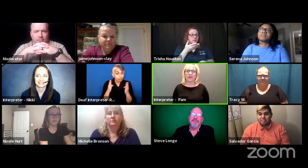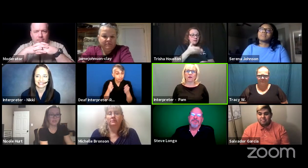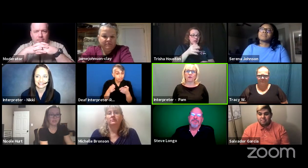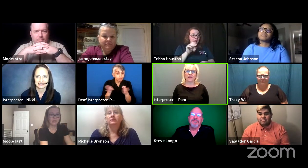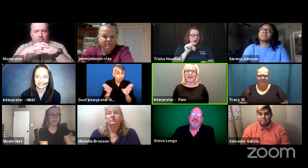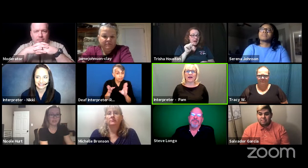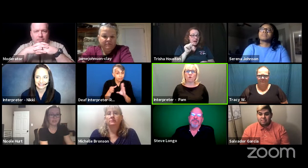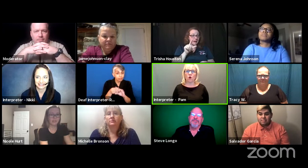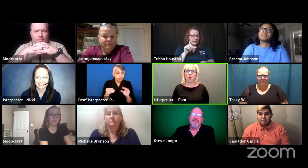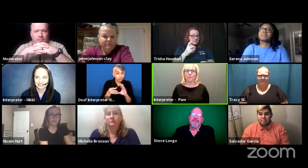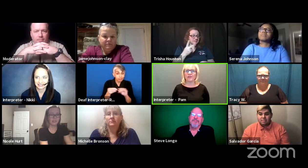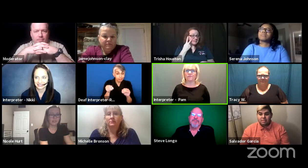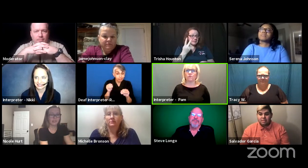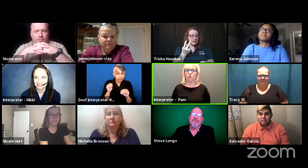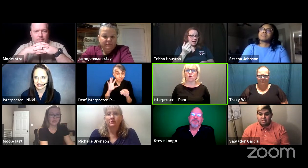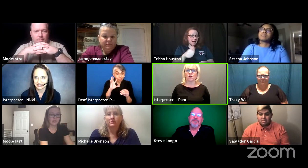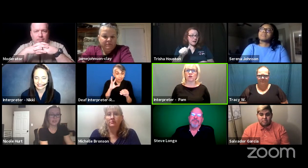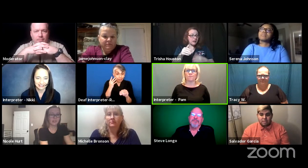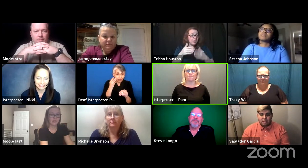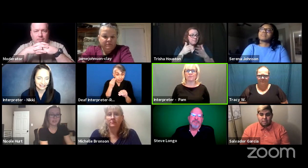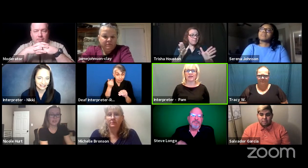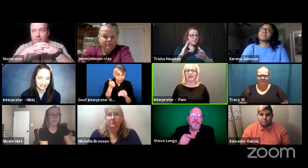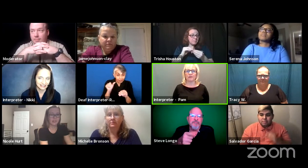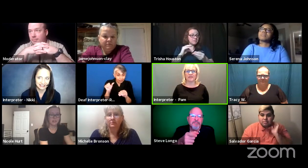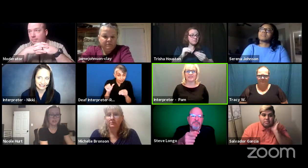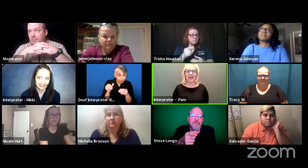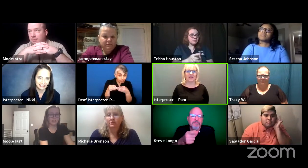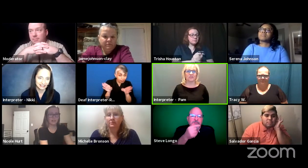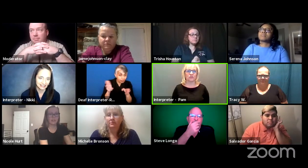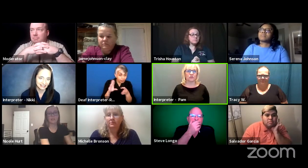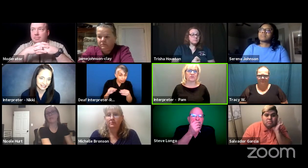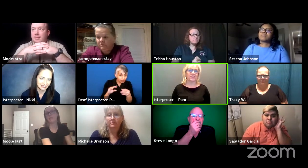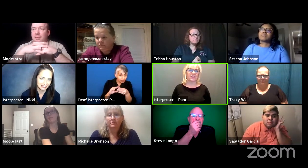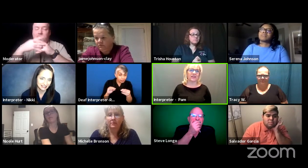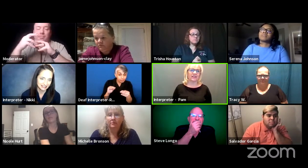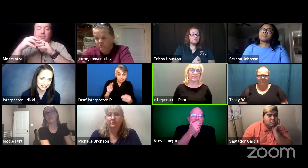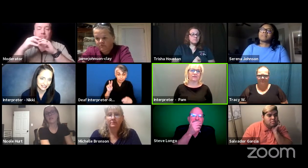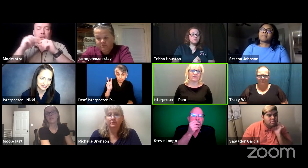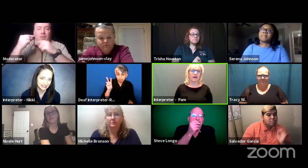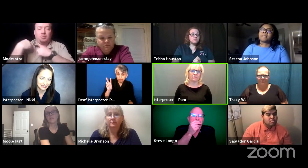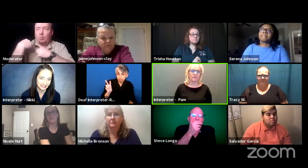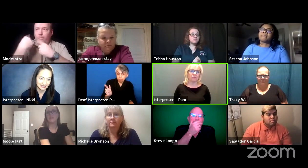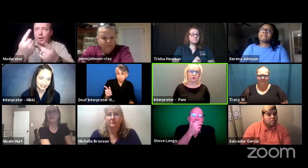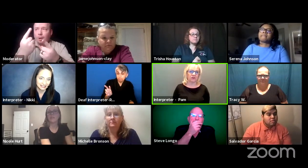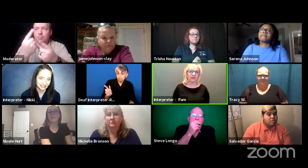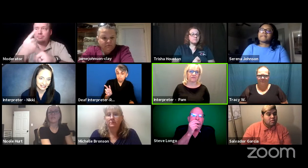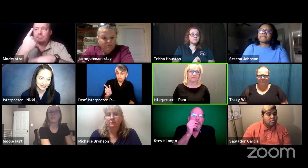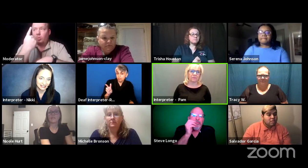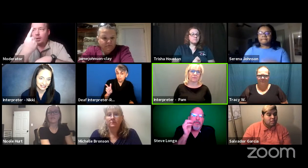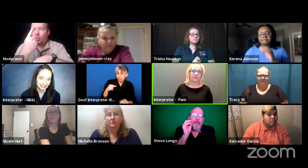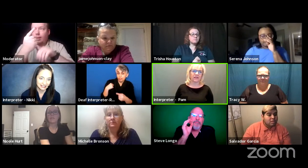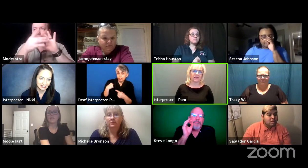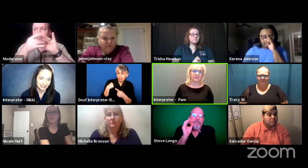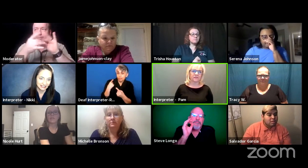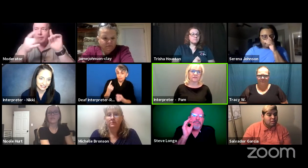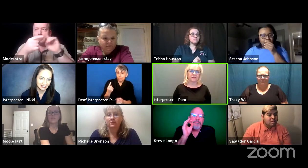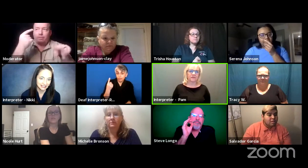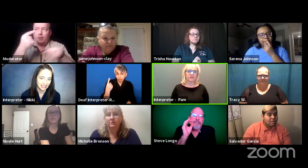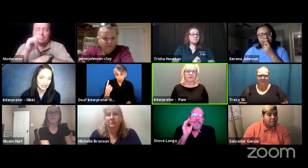We are now open for public comments. Alex, do you see anything from the community, from the public? There's